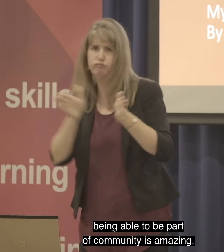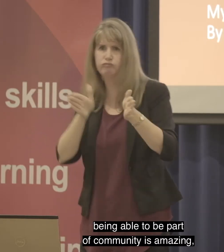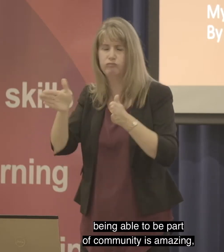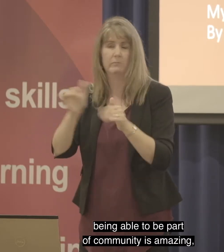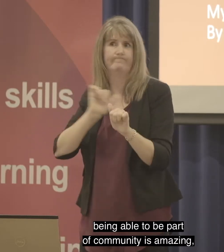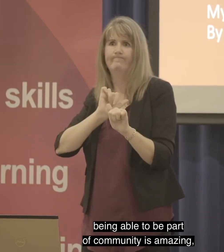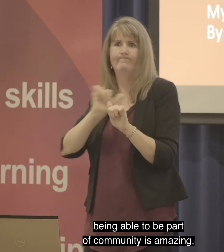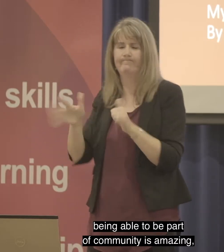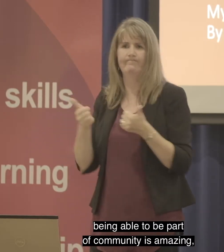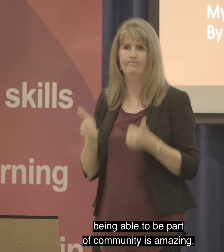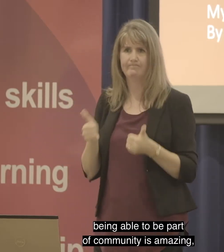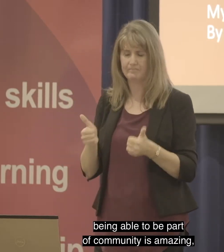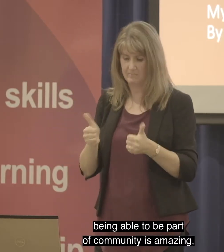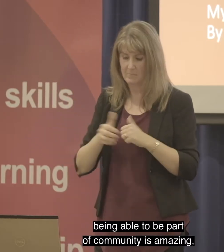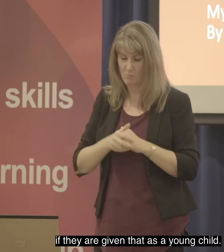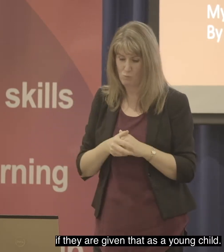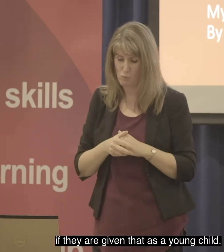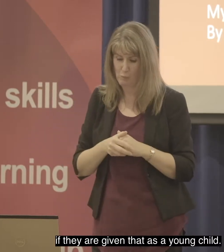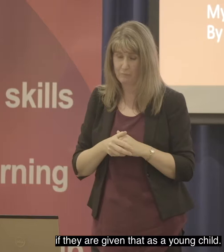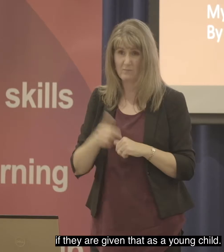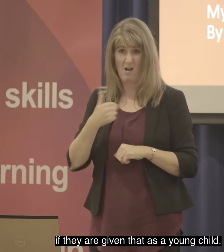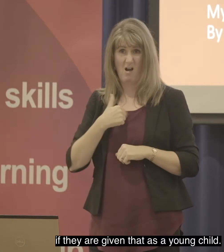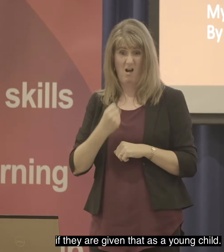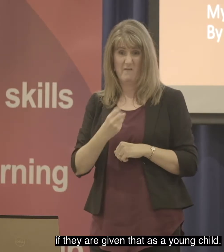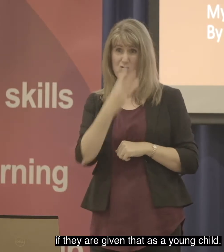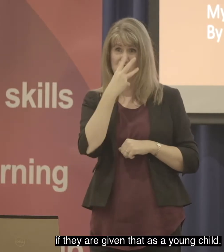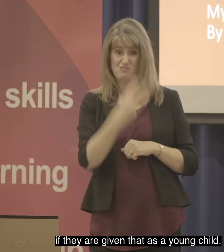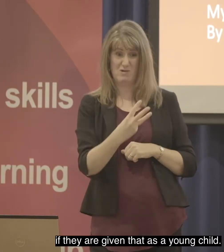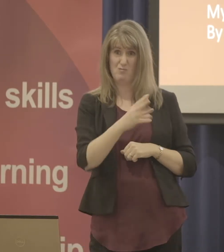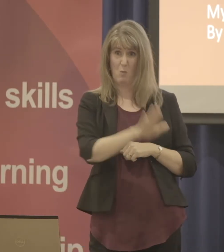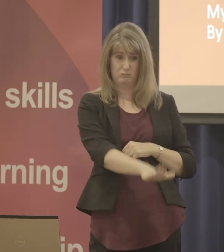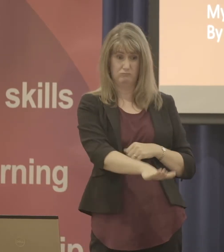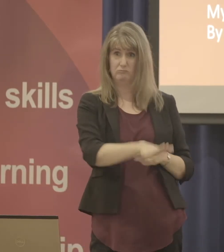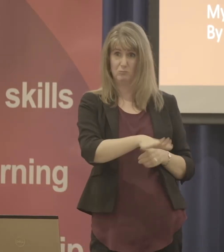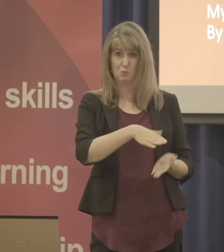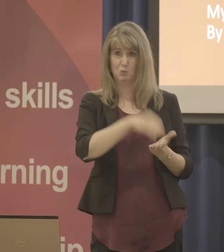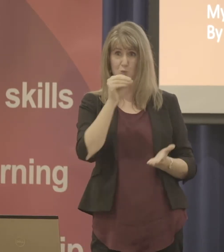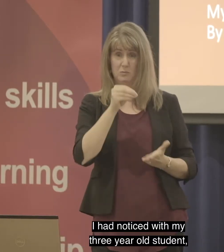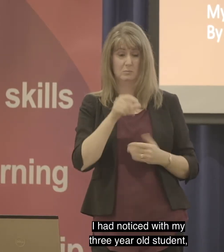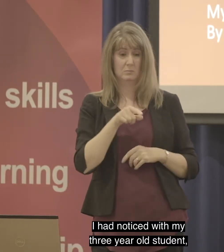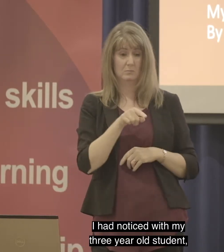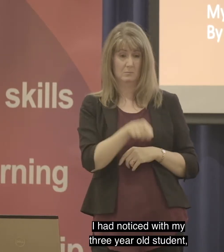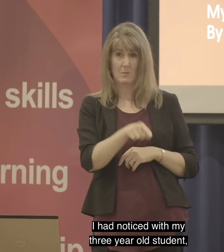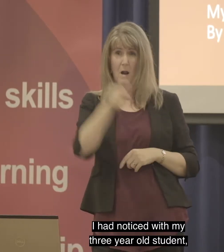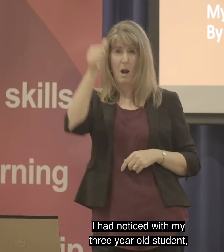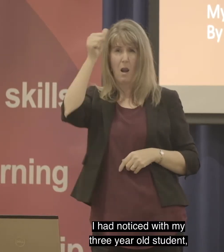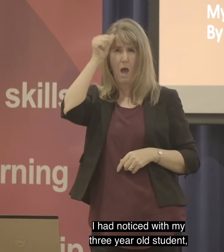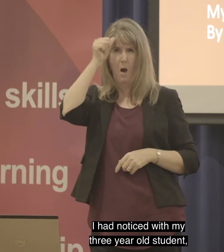be a part of community is amazing if they are given that as a young child. I have noticed with